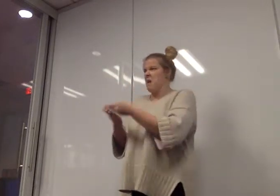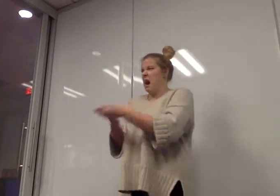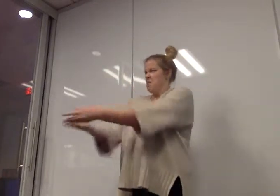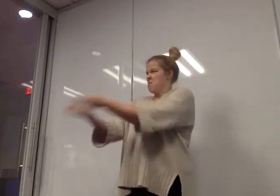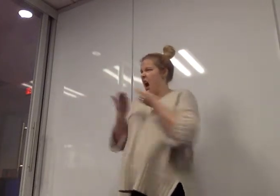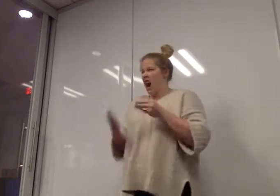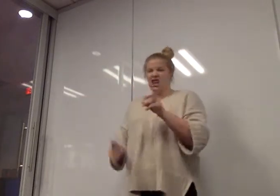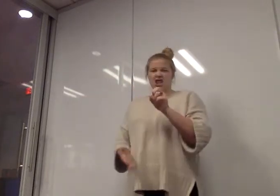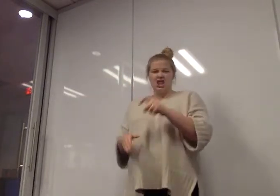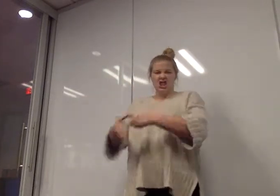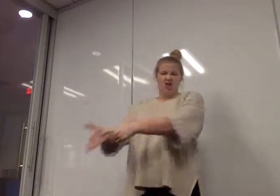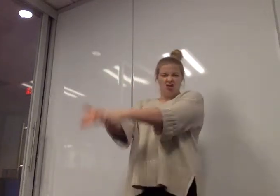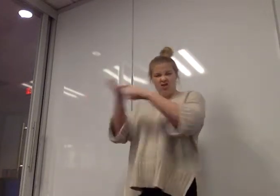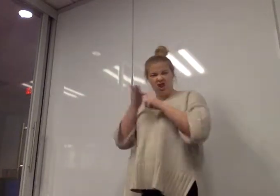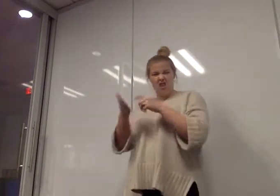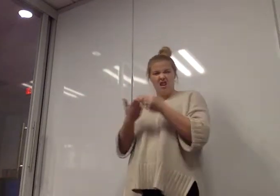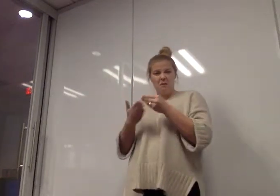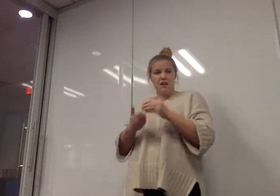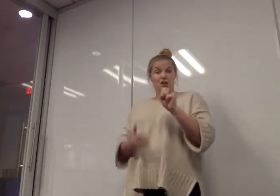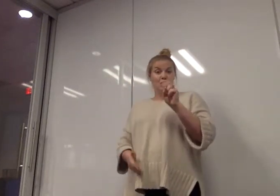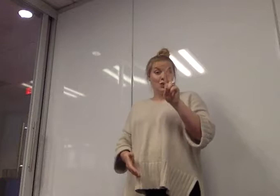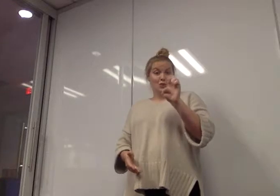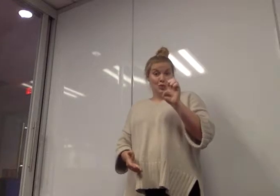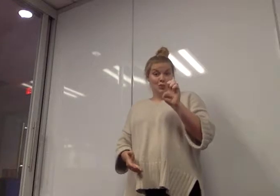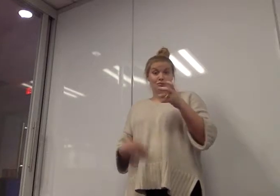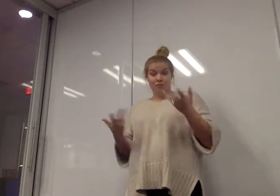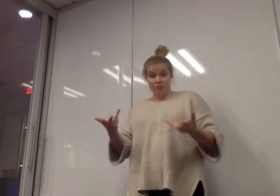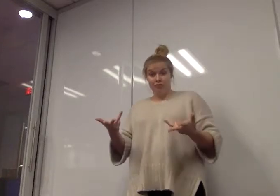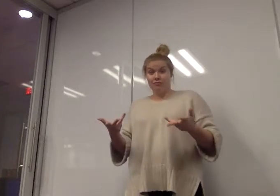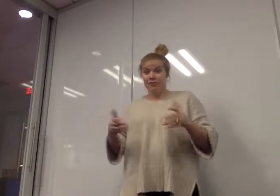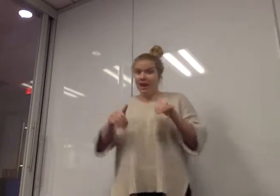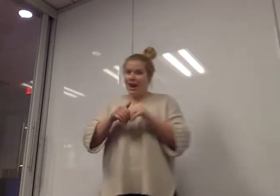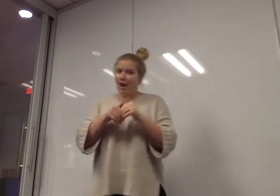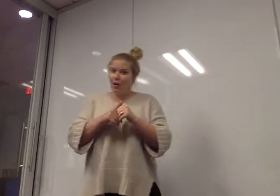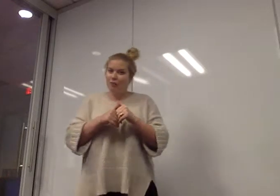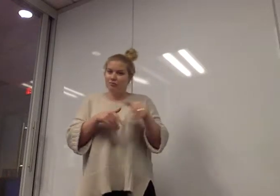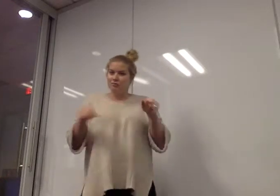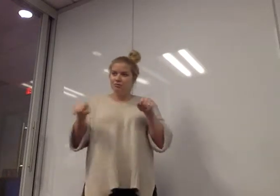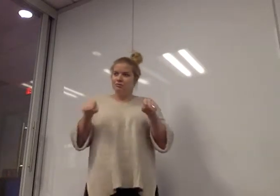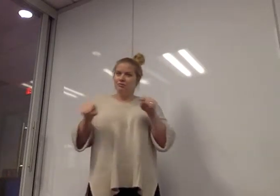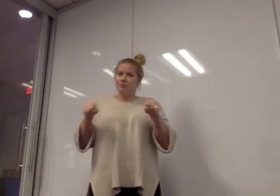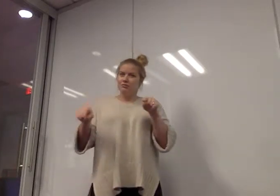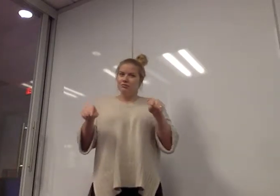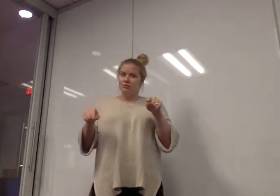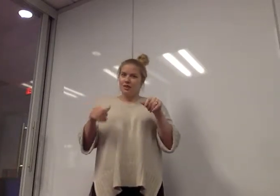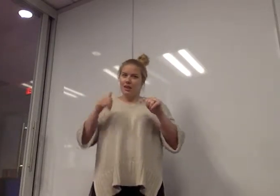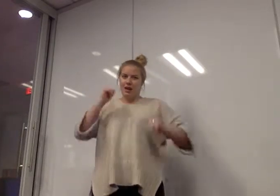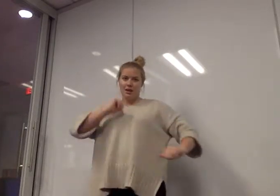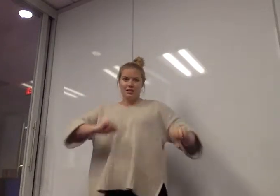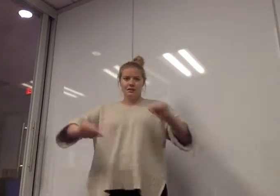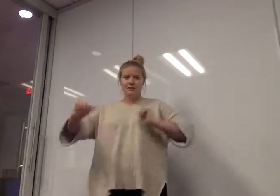incompetent, but do we like that person and how they interacted? Even more dramatic, Alex Todorov at Princeton has shown us